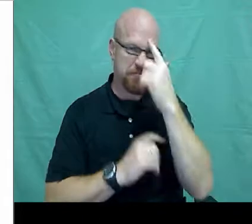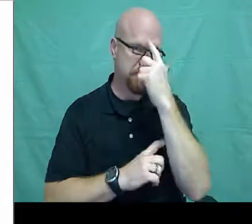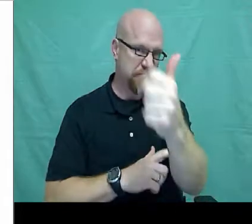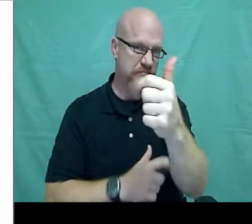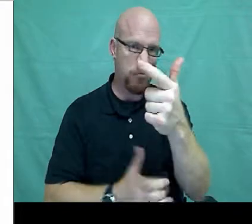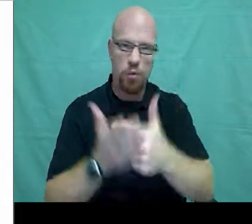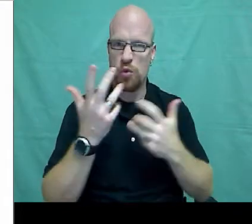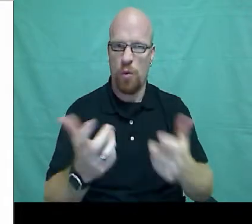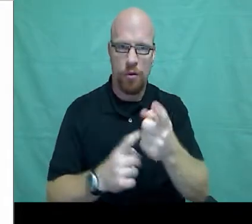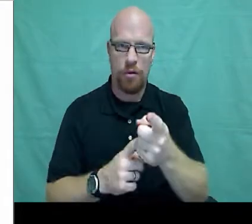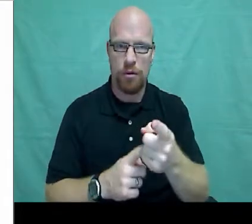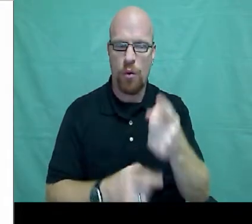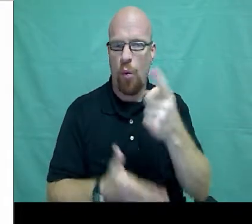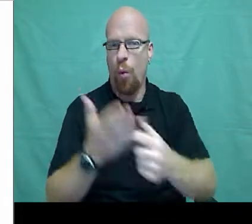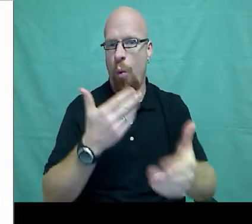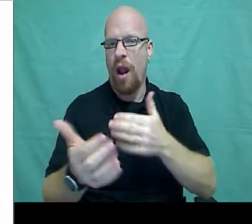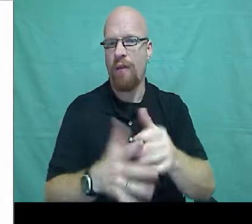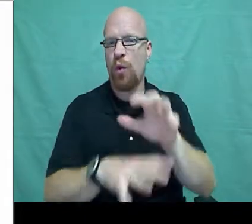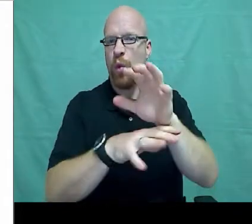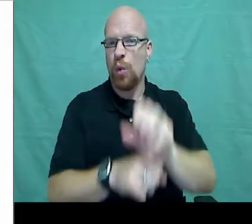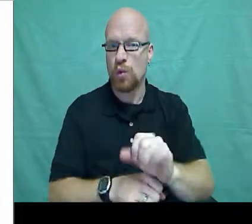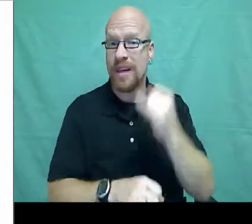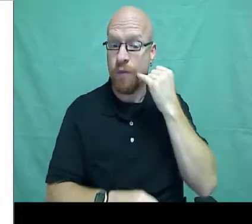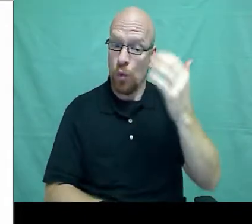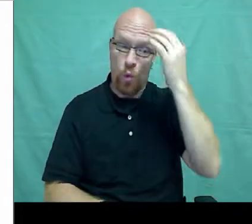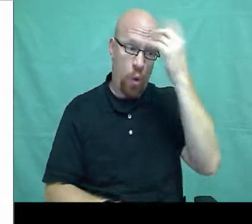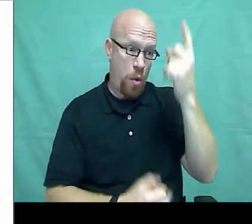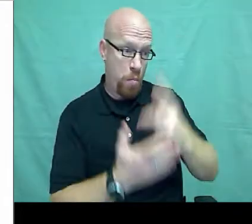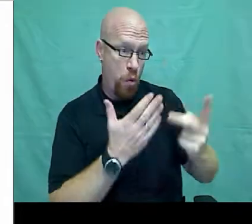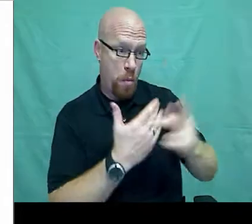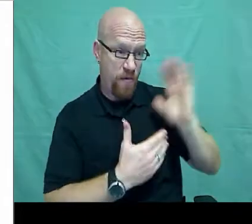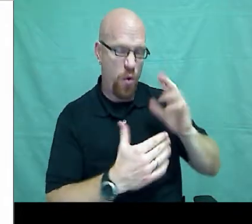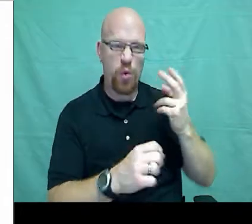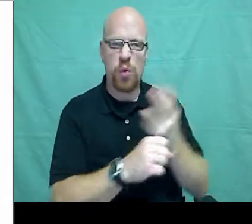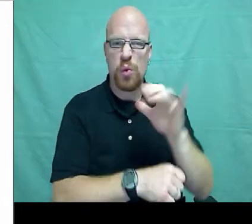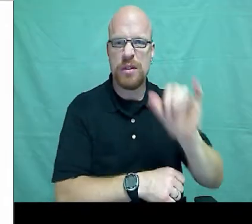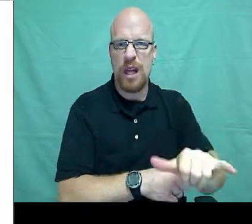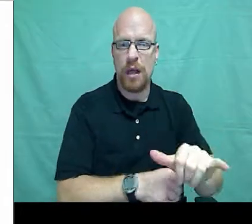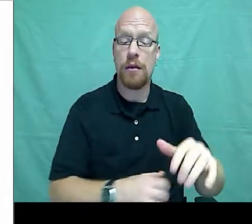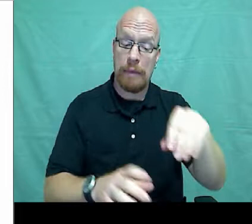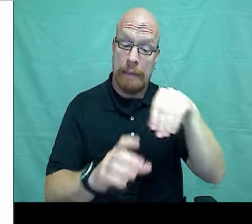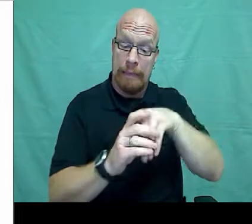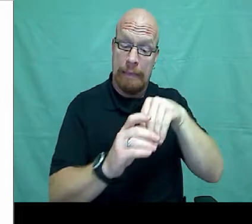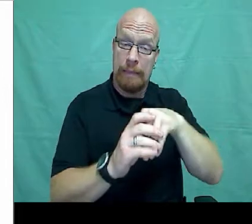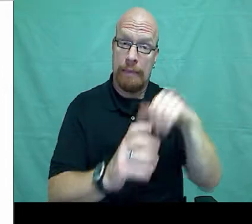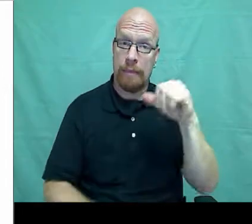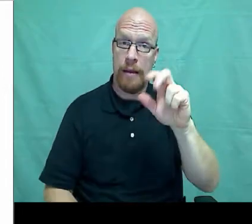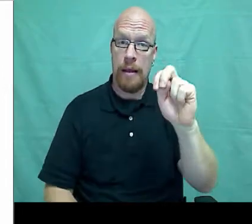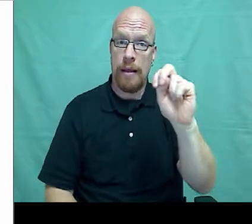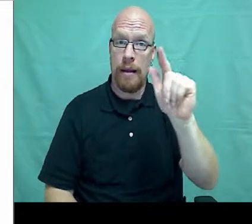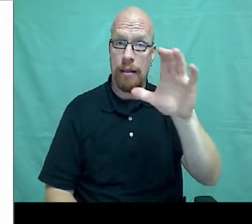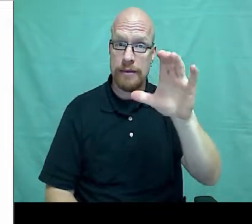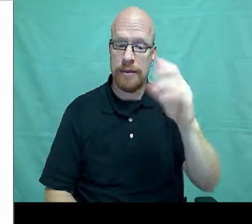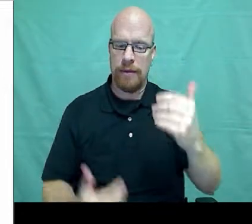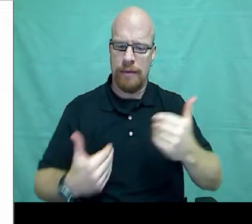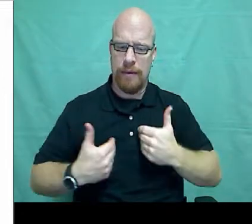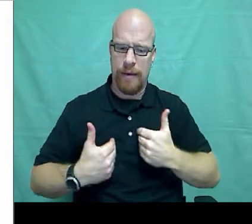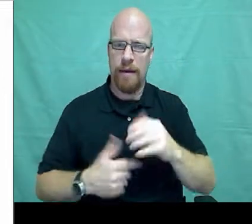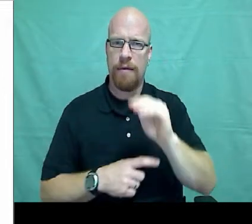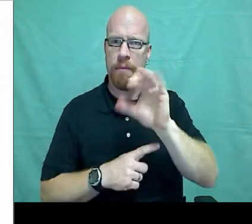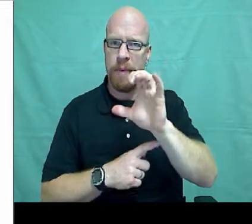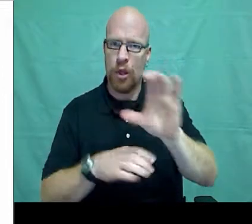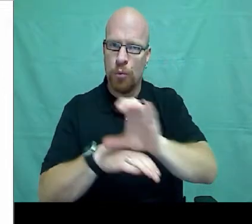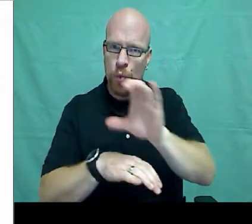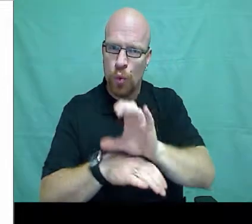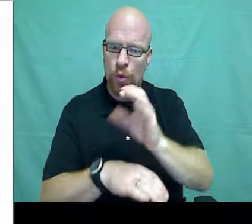you can pick whatever program you want to use, software that is, Keynote, Microsoft PowerPoint, Prezi. In the NLC, we have